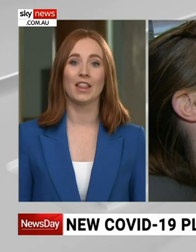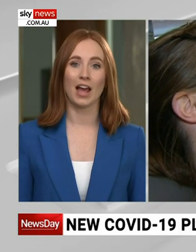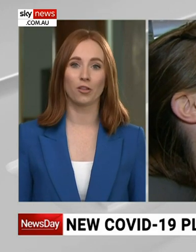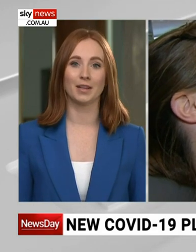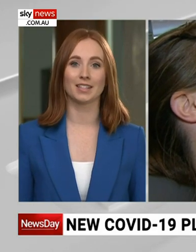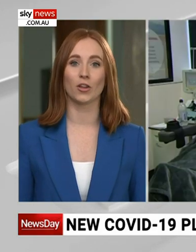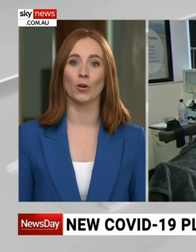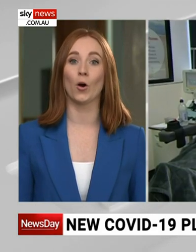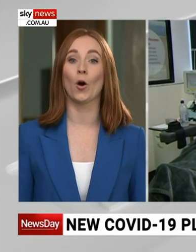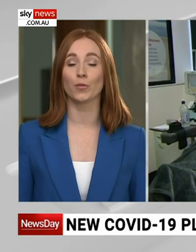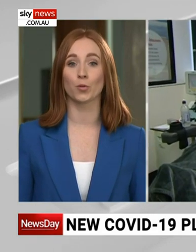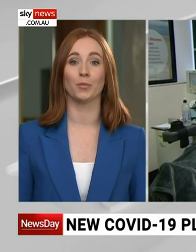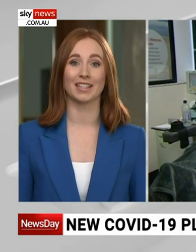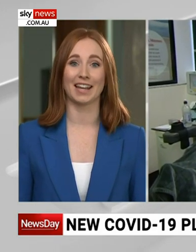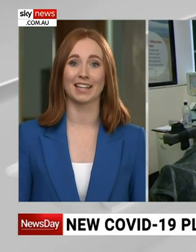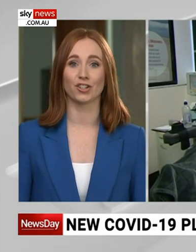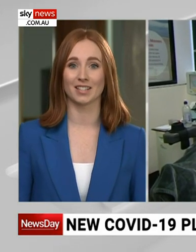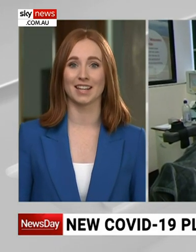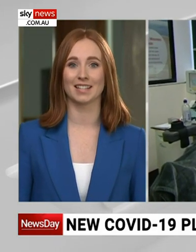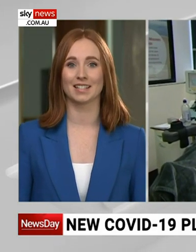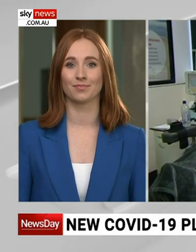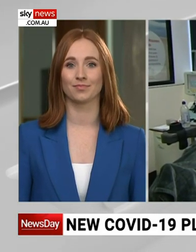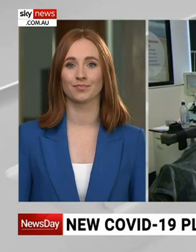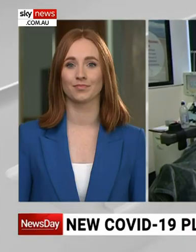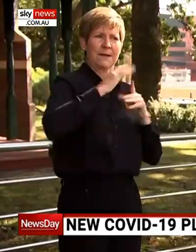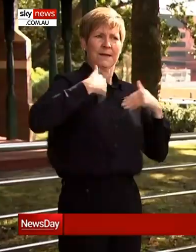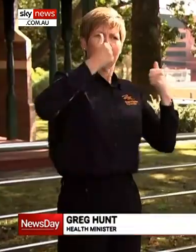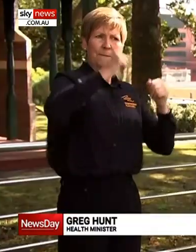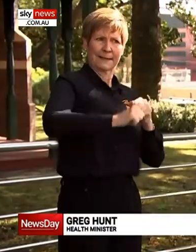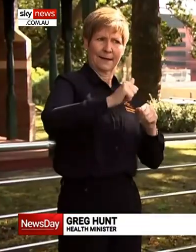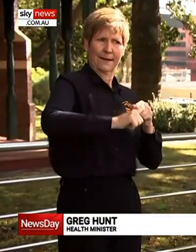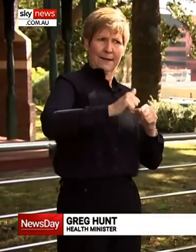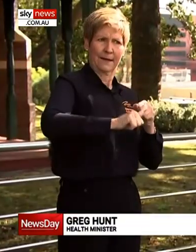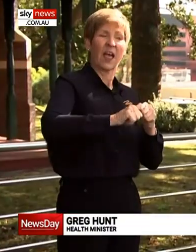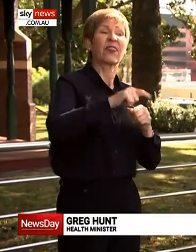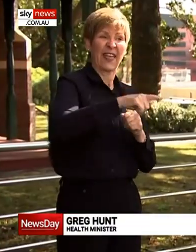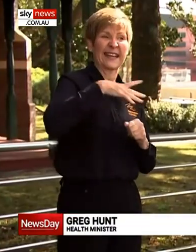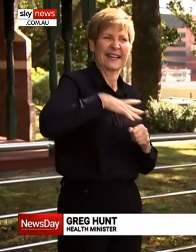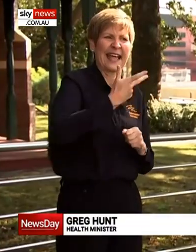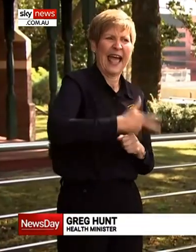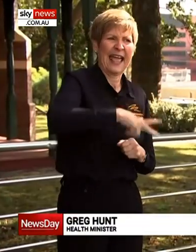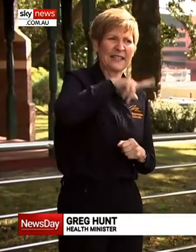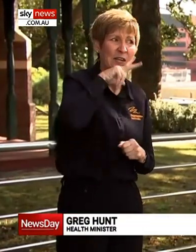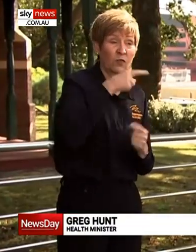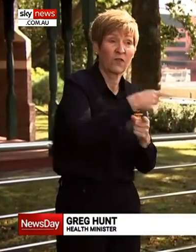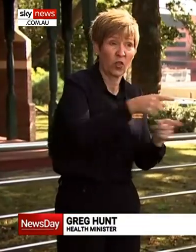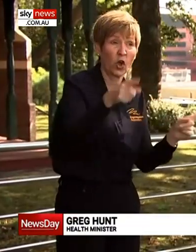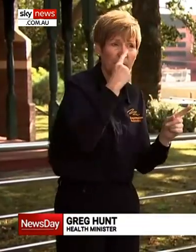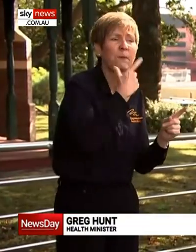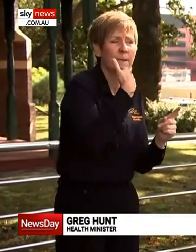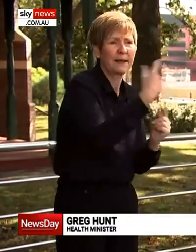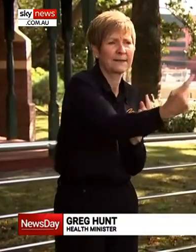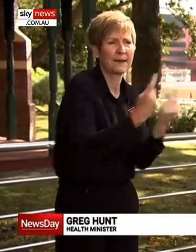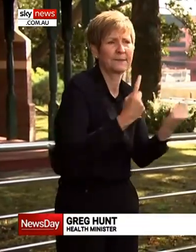effective. The Health Minister, though, not over-promising anything just yet. Nearly 6,000 Australians, precisely